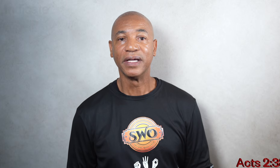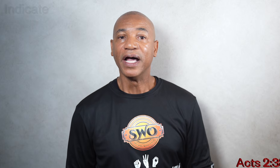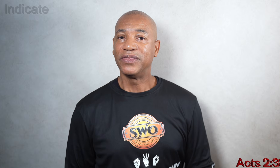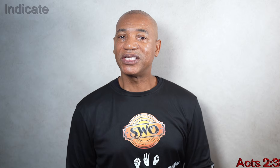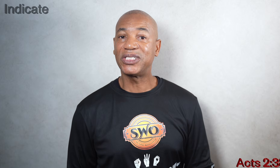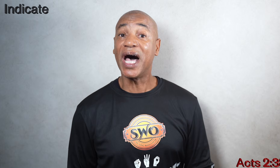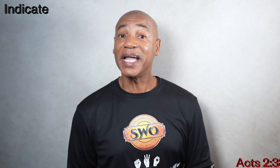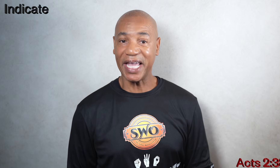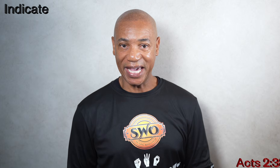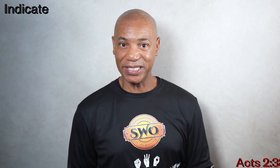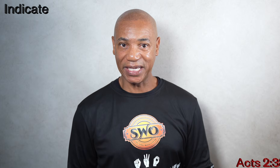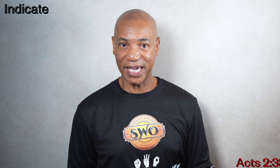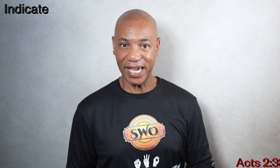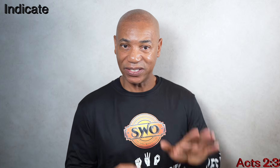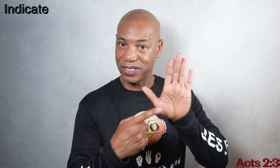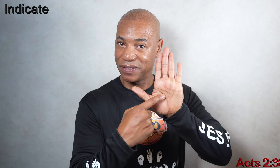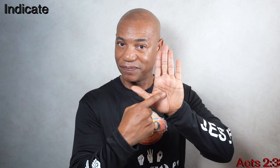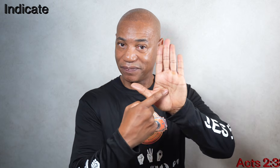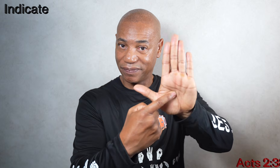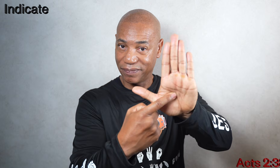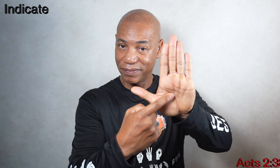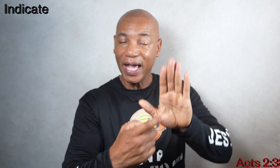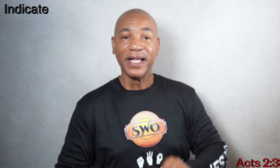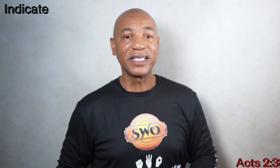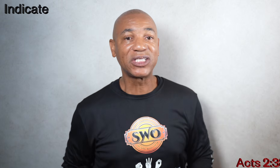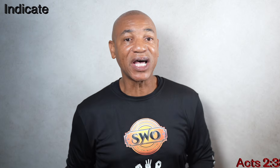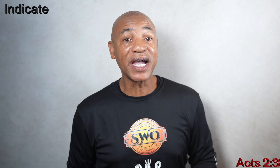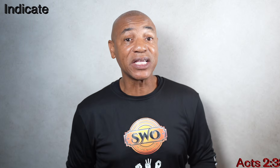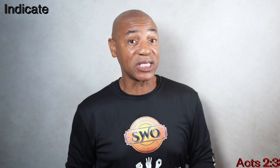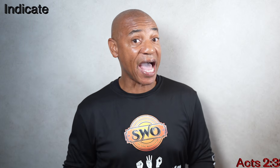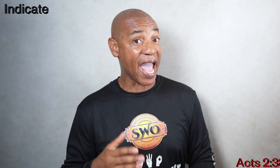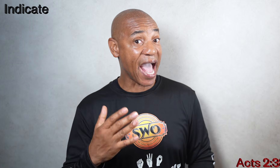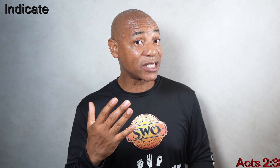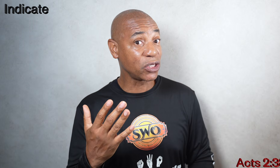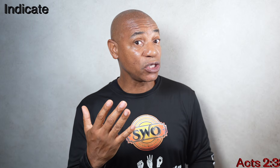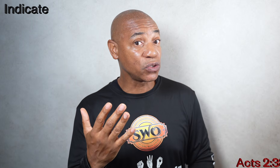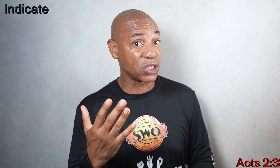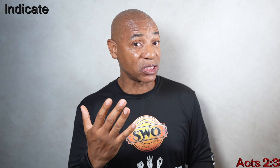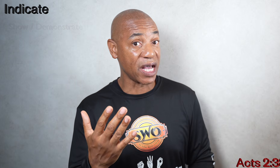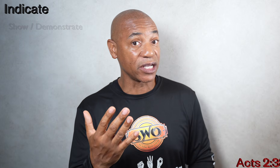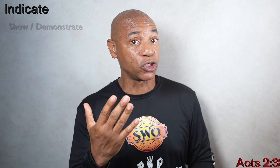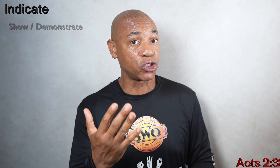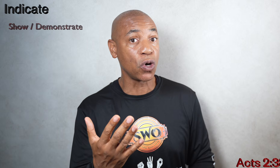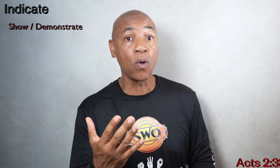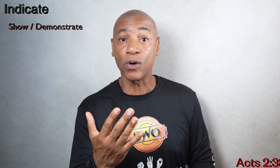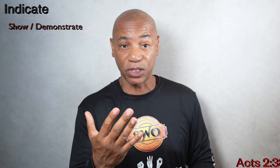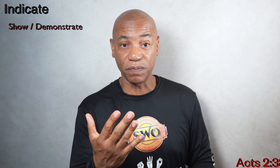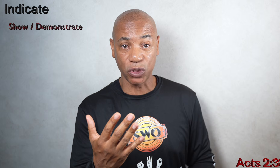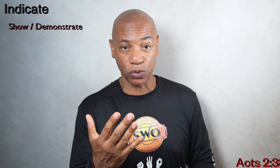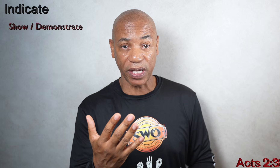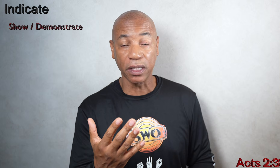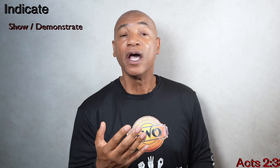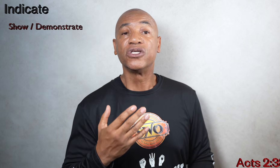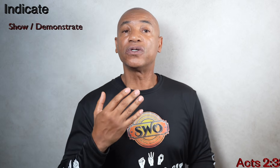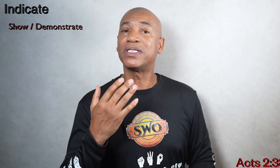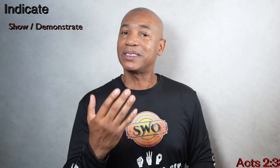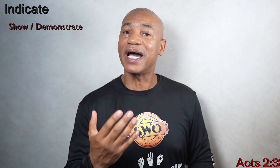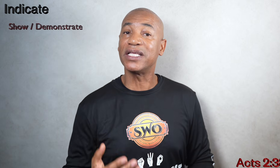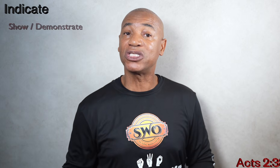The sign indicate. To sign this, I actually use the sign show or demonstrate. So to sign this, simply